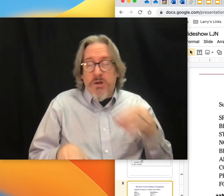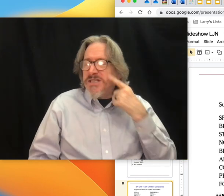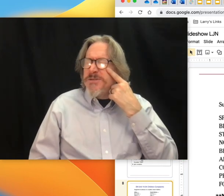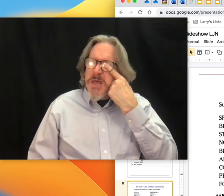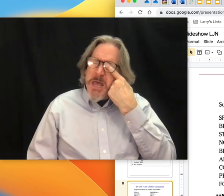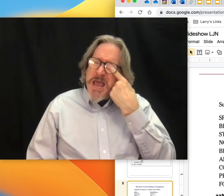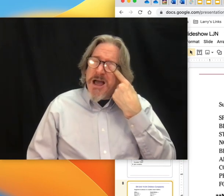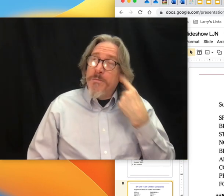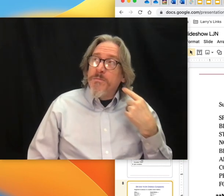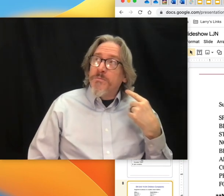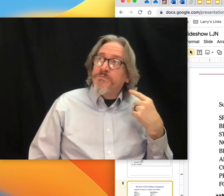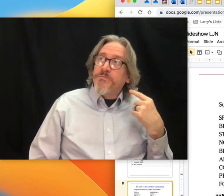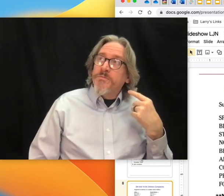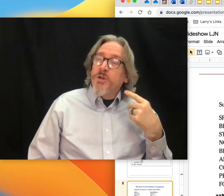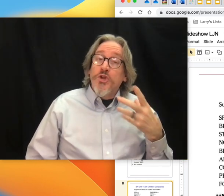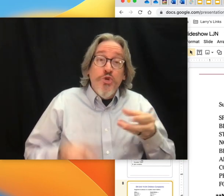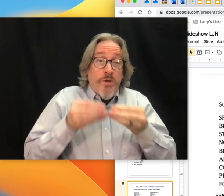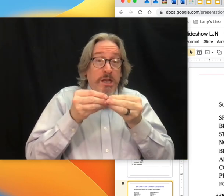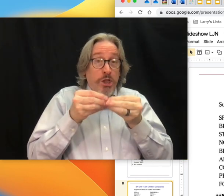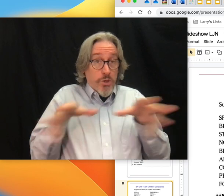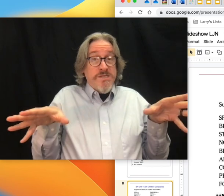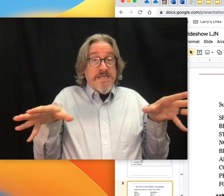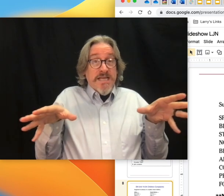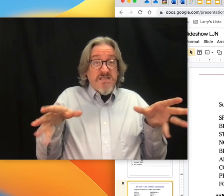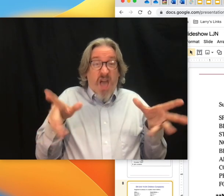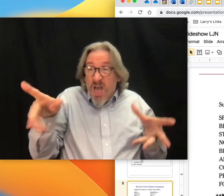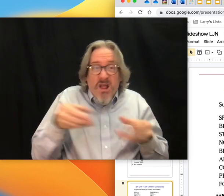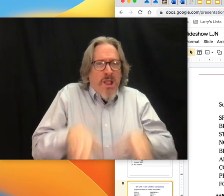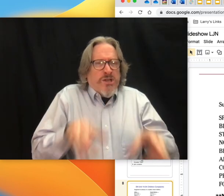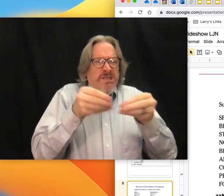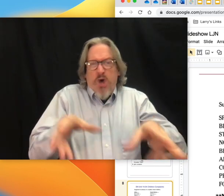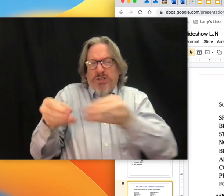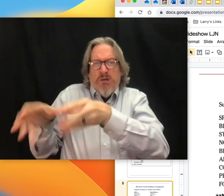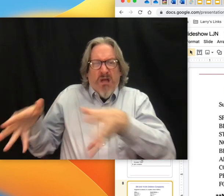Be lost. You can lose things.